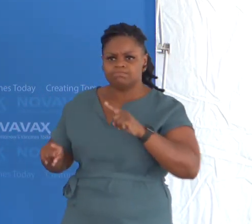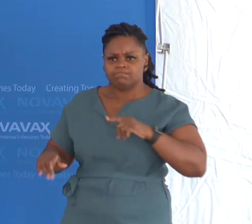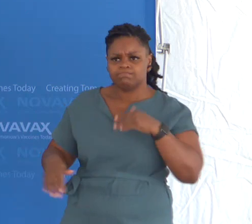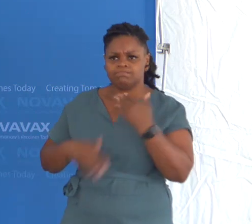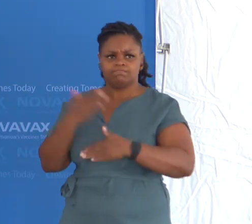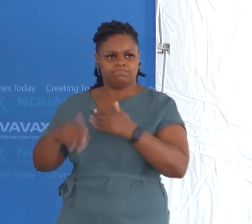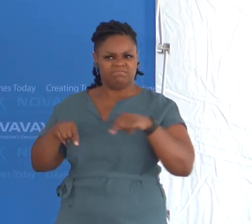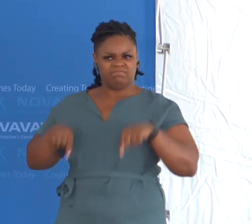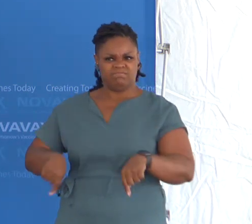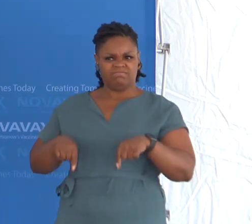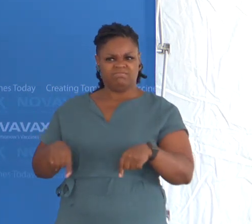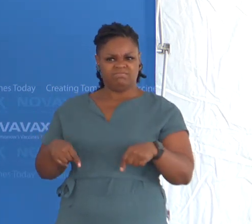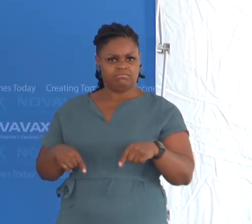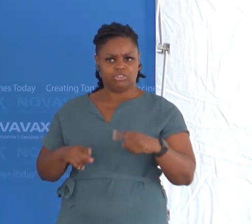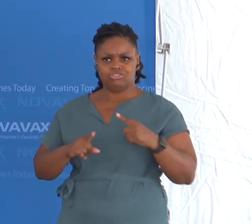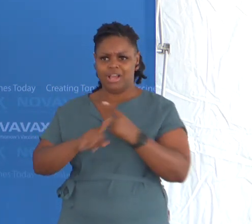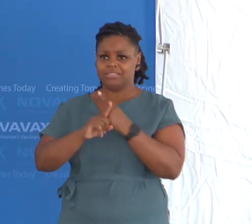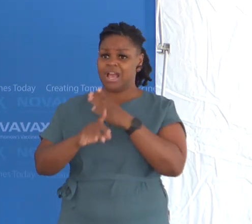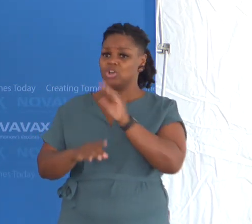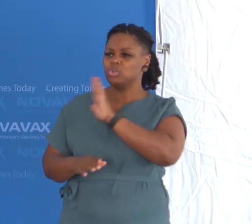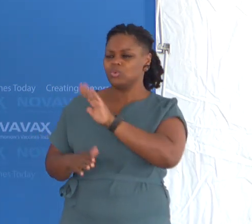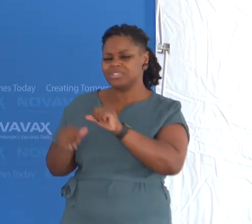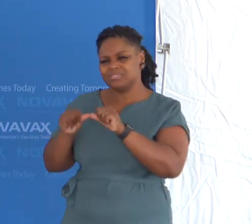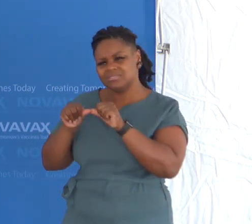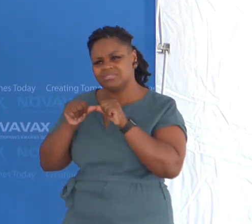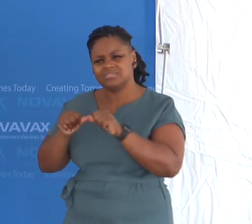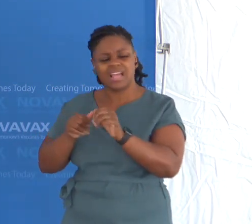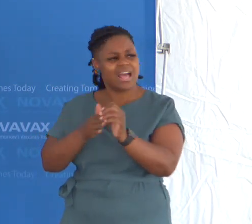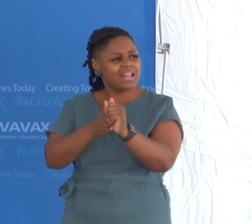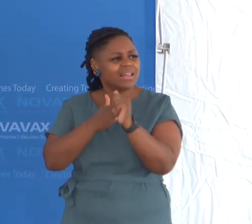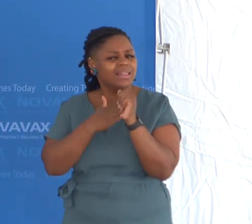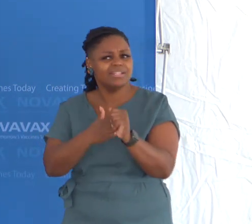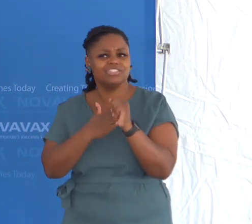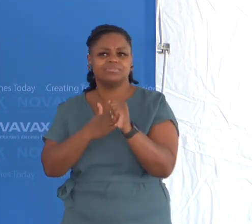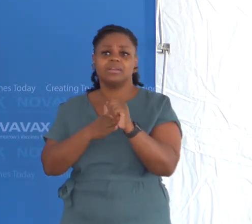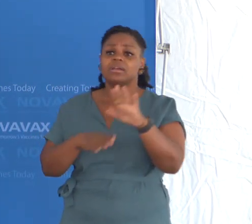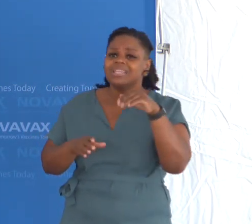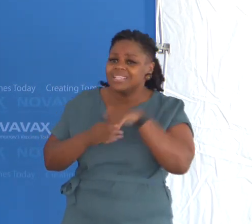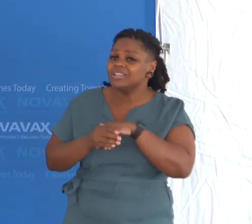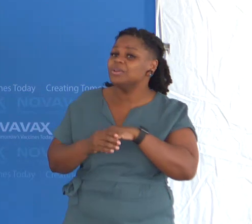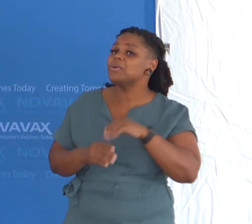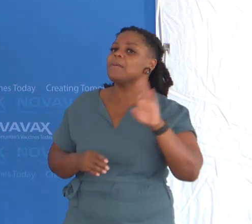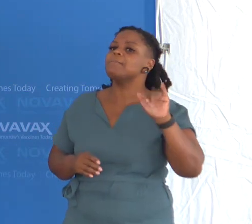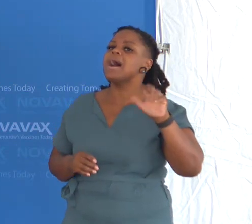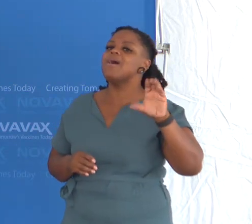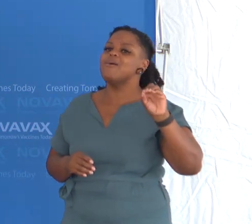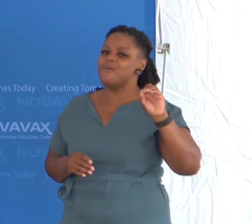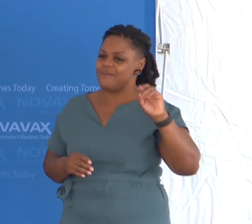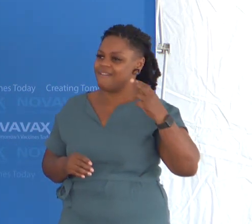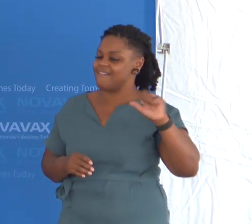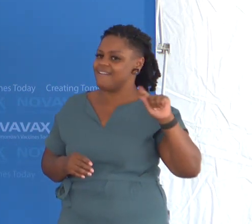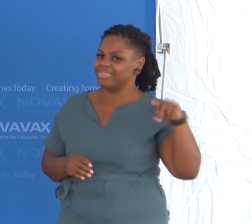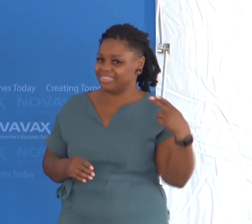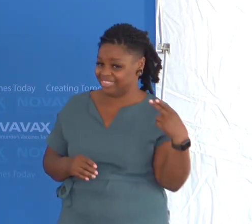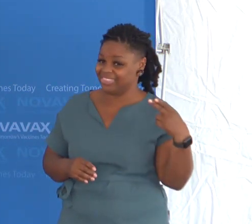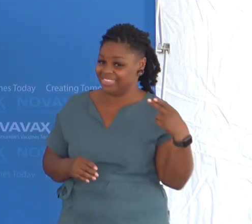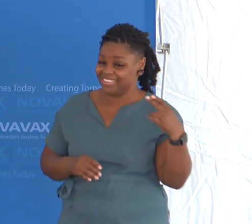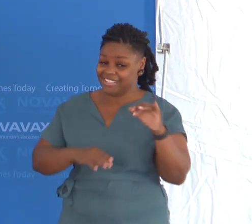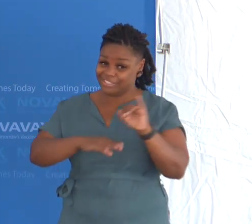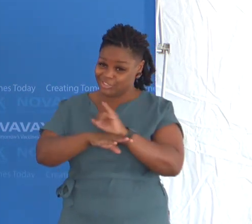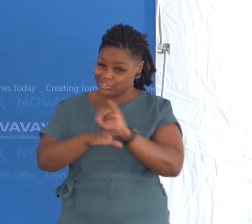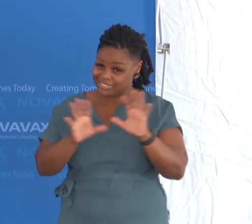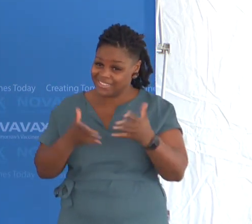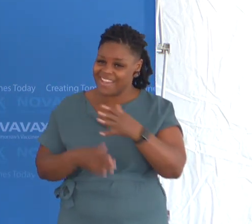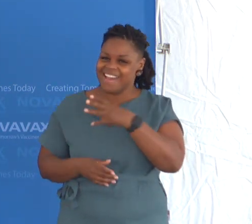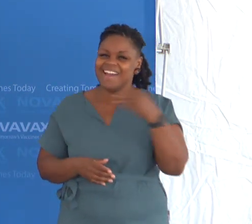your continued leadership in the biohealth industry, and for inviting us here to be a part of this